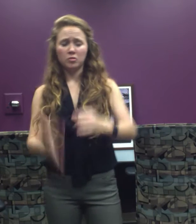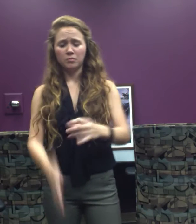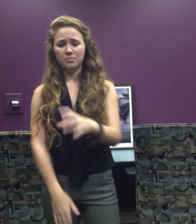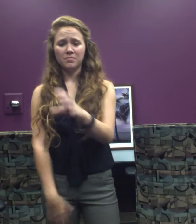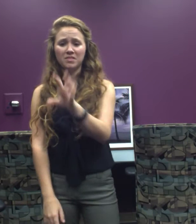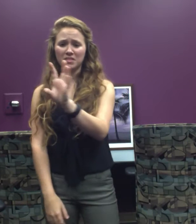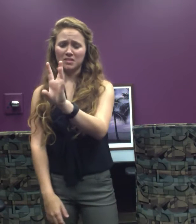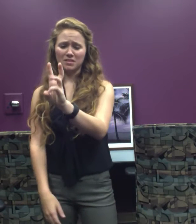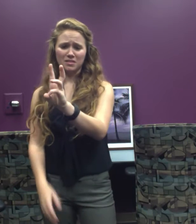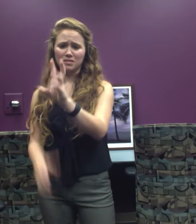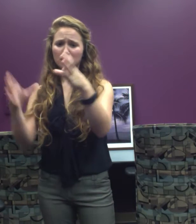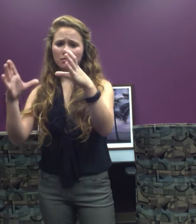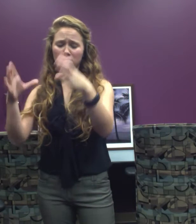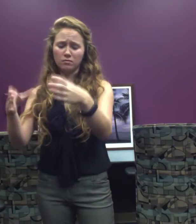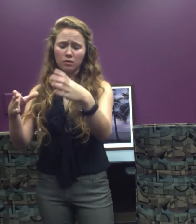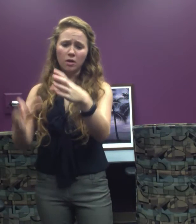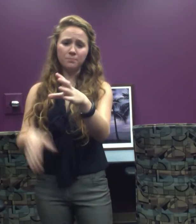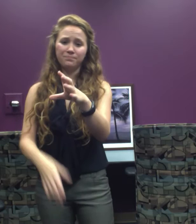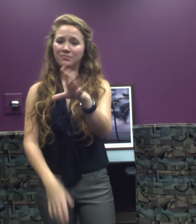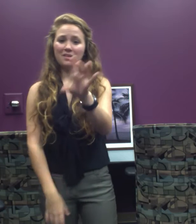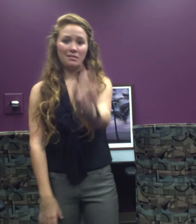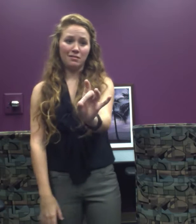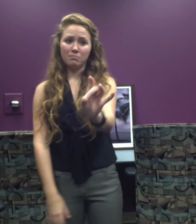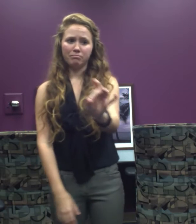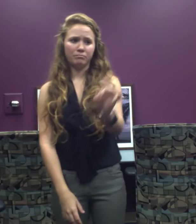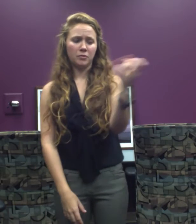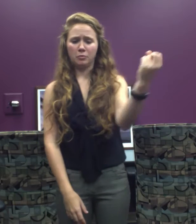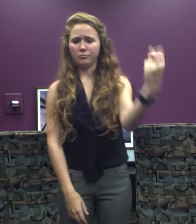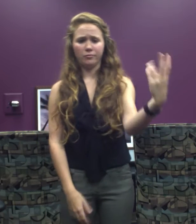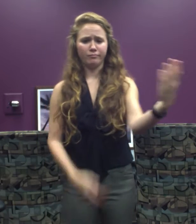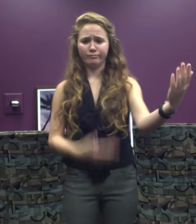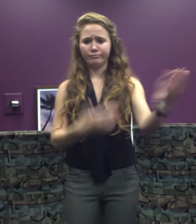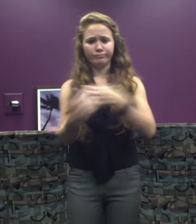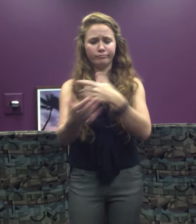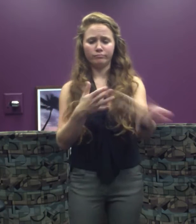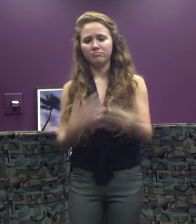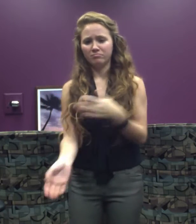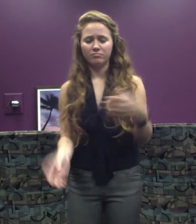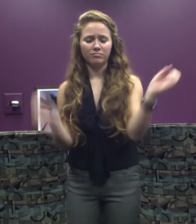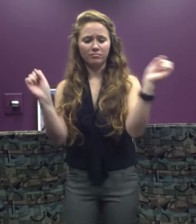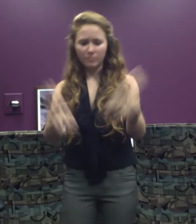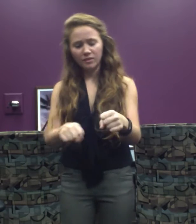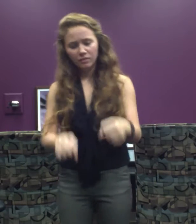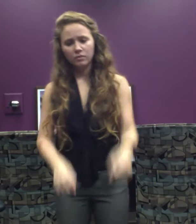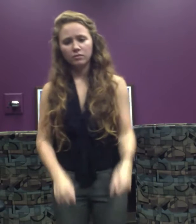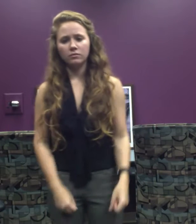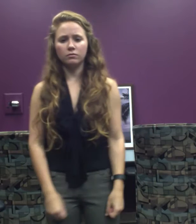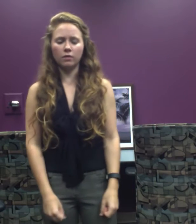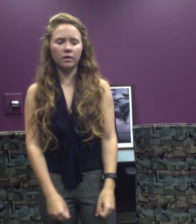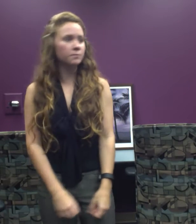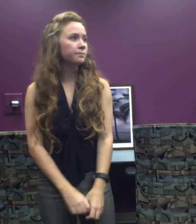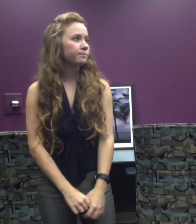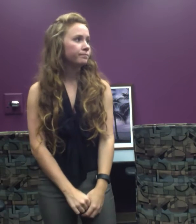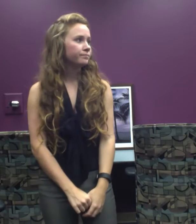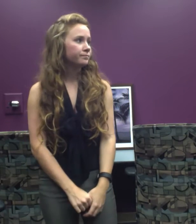Okay. Now what you did here, so you came back 4 inches. This should be back 2 inches. This one's correct. So down